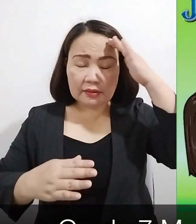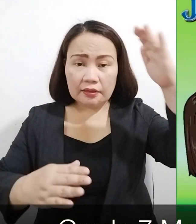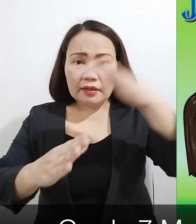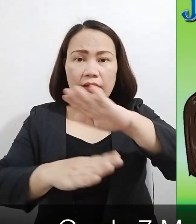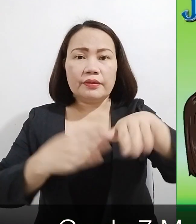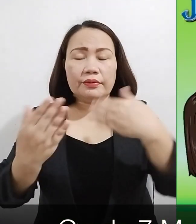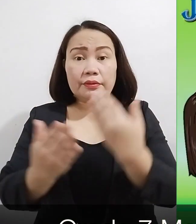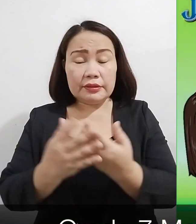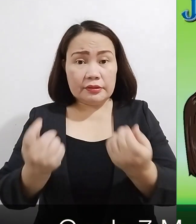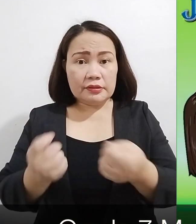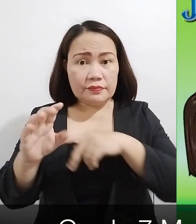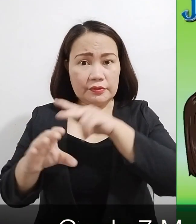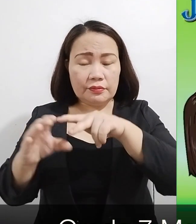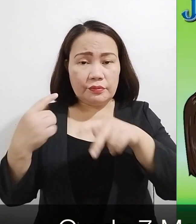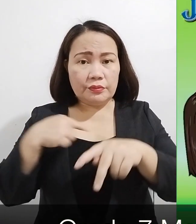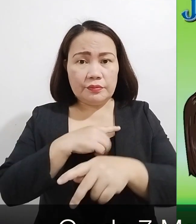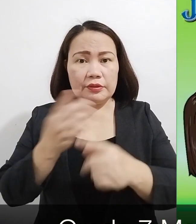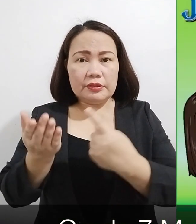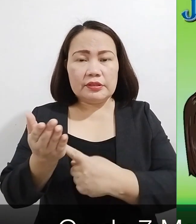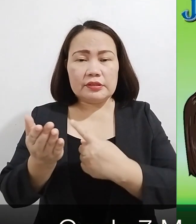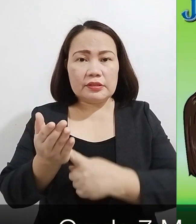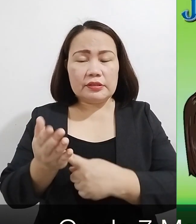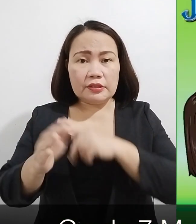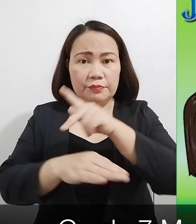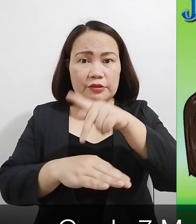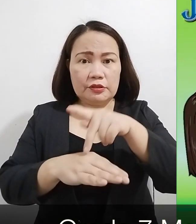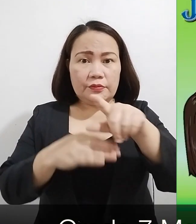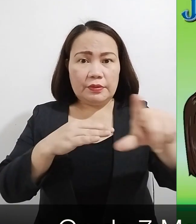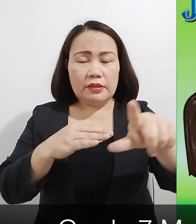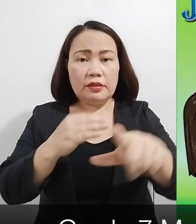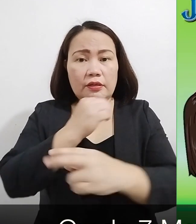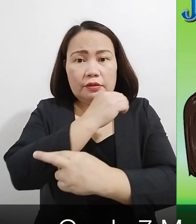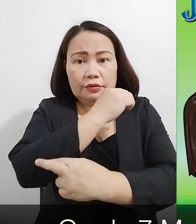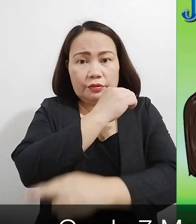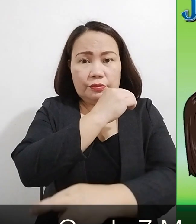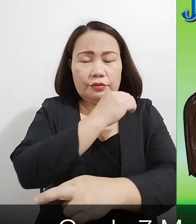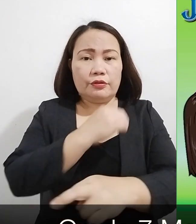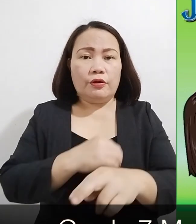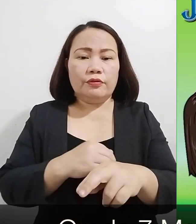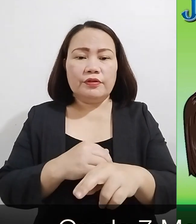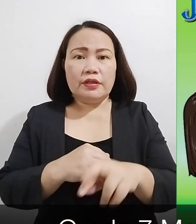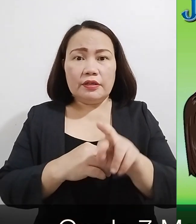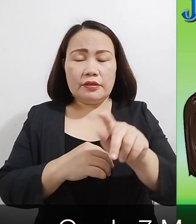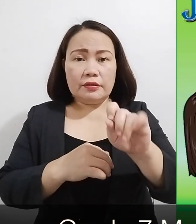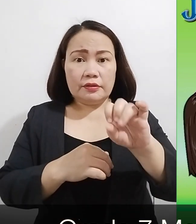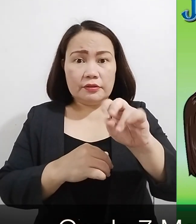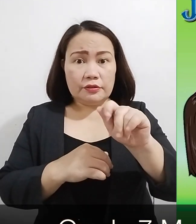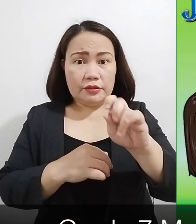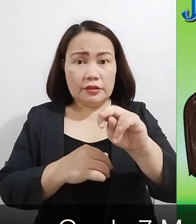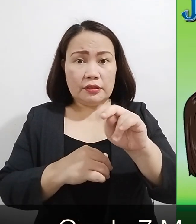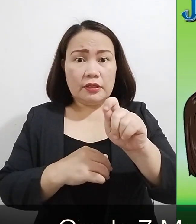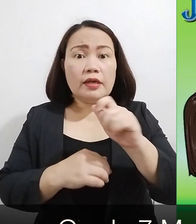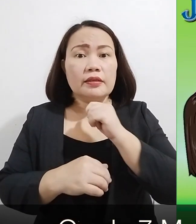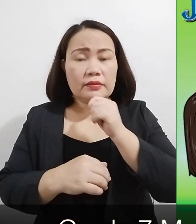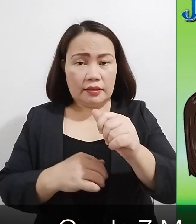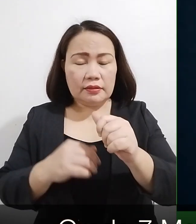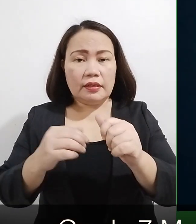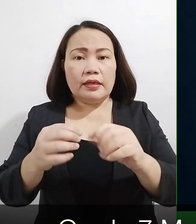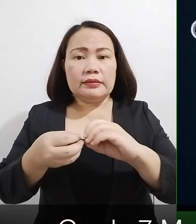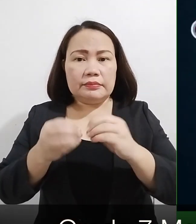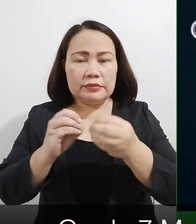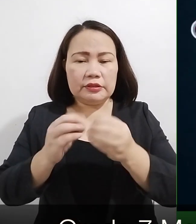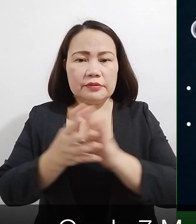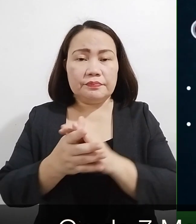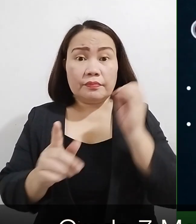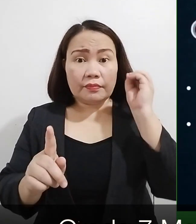Hi mga kawawmat! In this video, we will discuss the principal roots of rational and irrational numbers. So, our objectives will